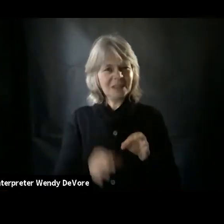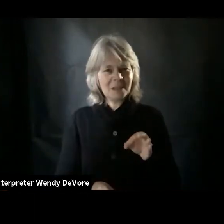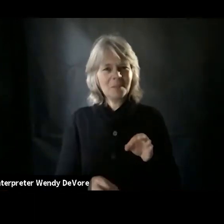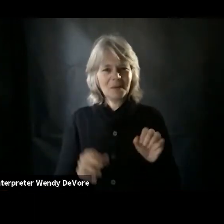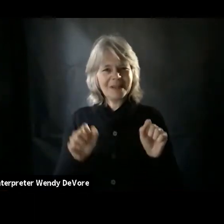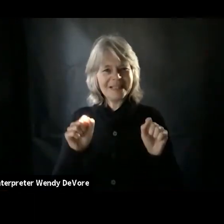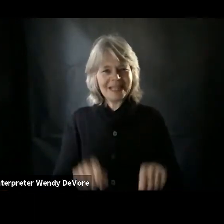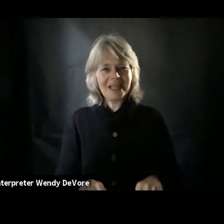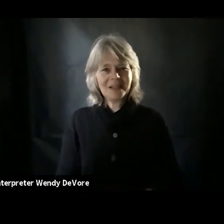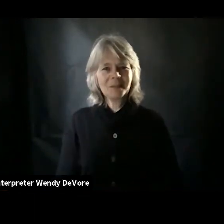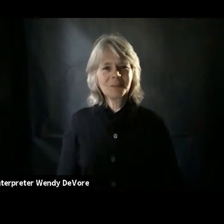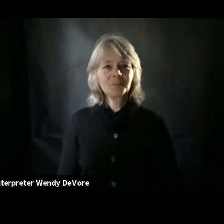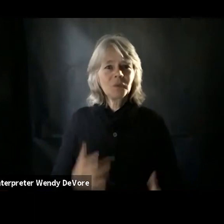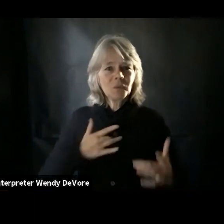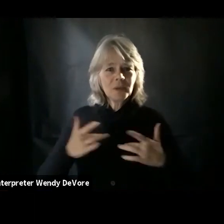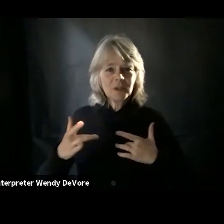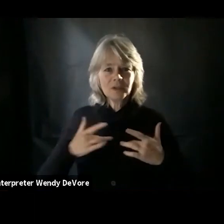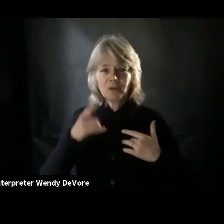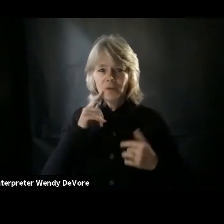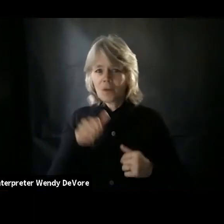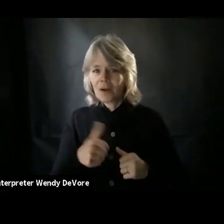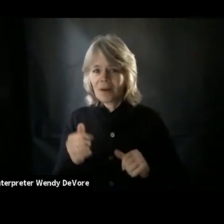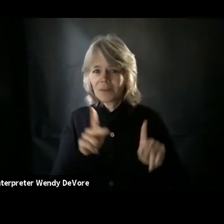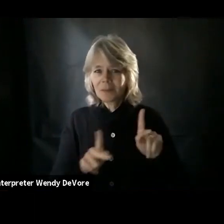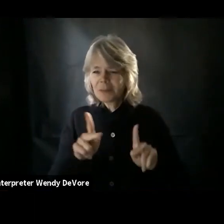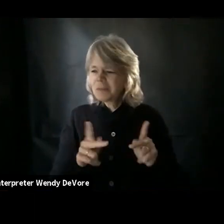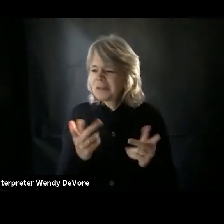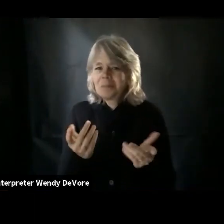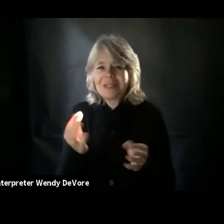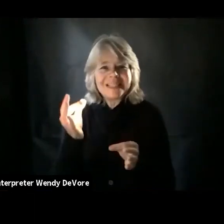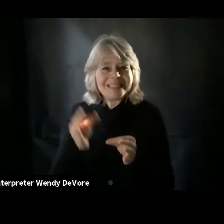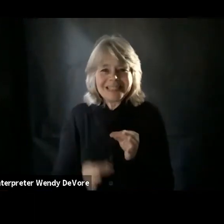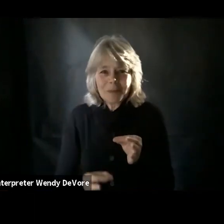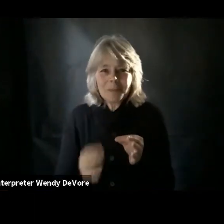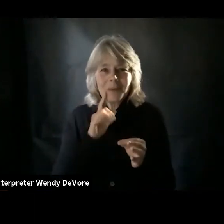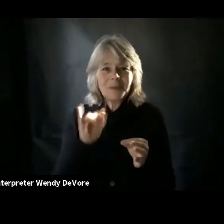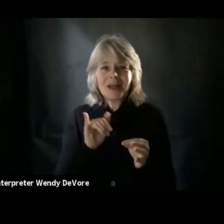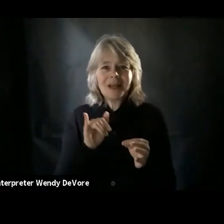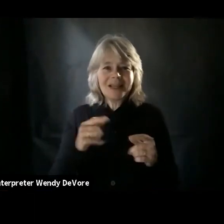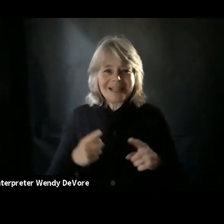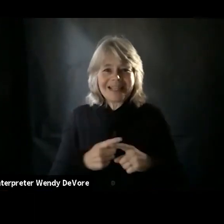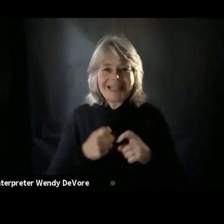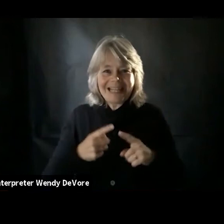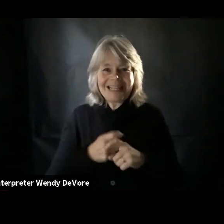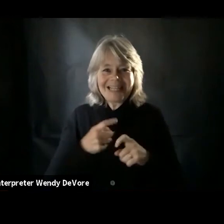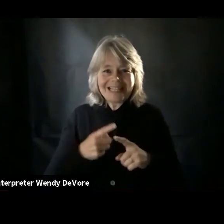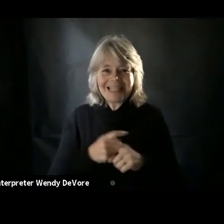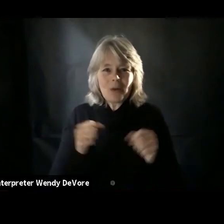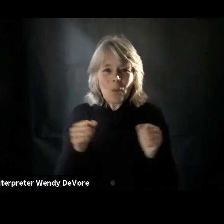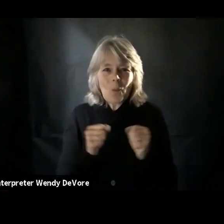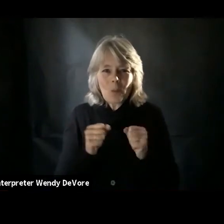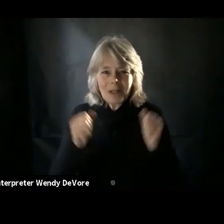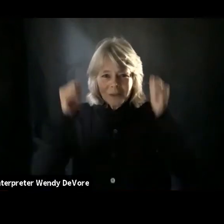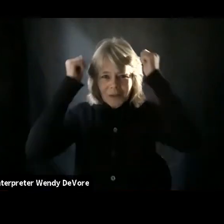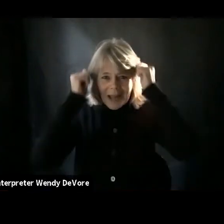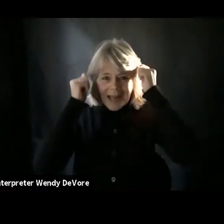Care and concern for others can be as simple as making a winter hat for people who don't have everything